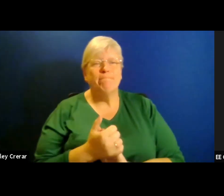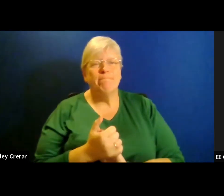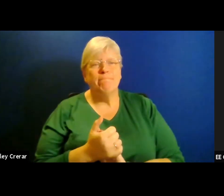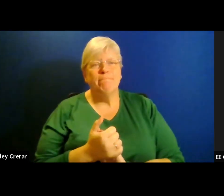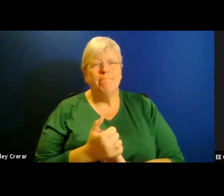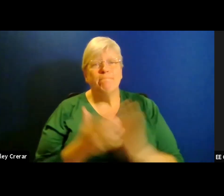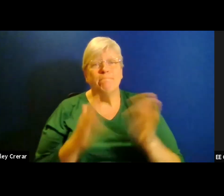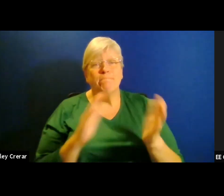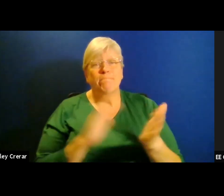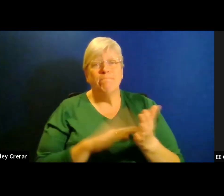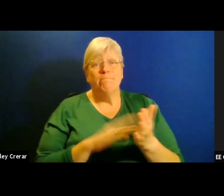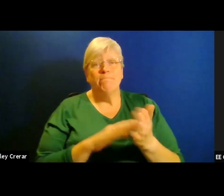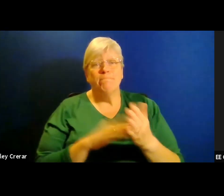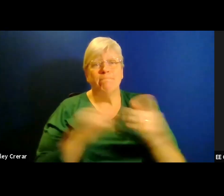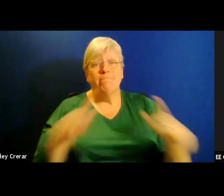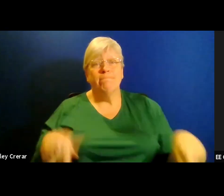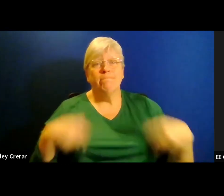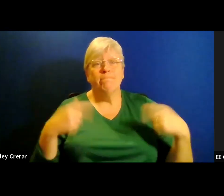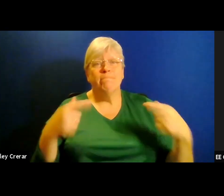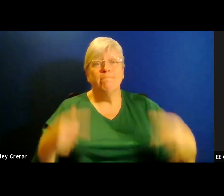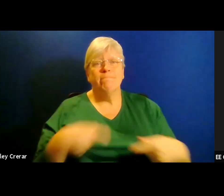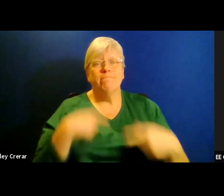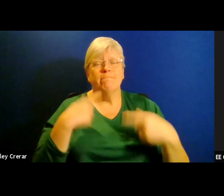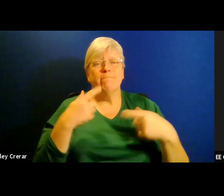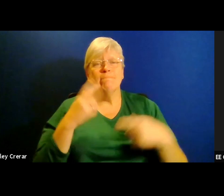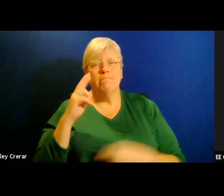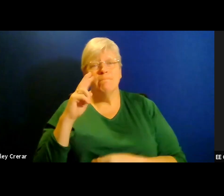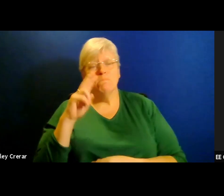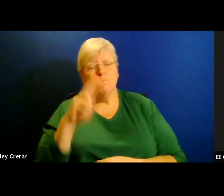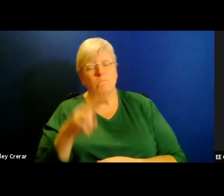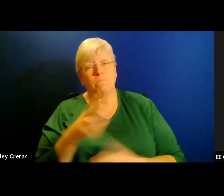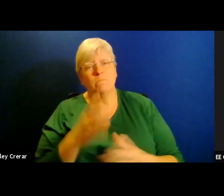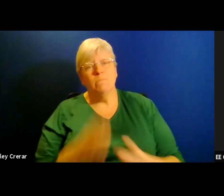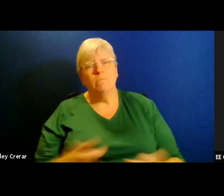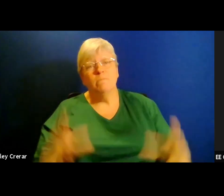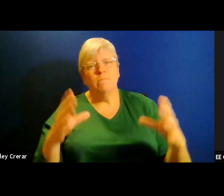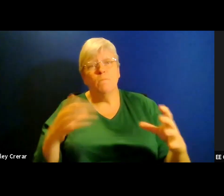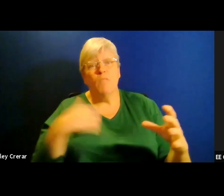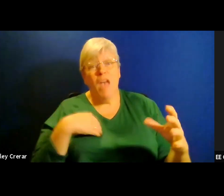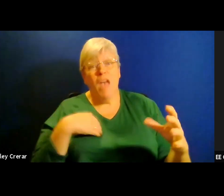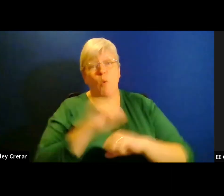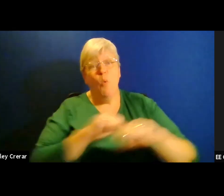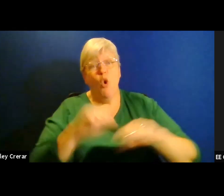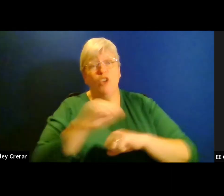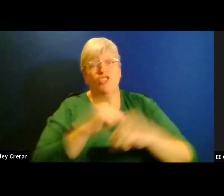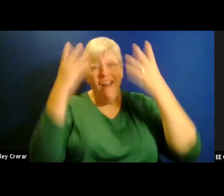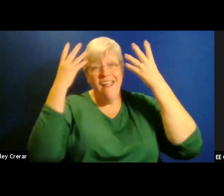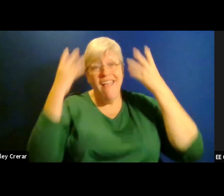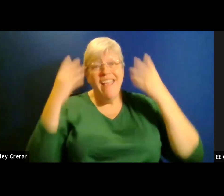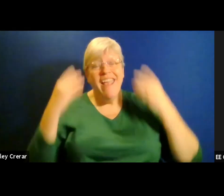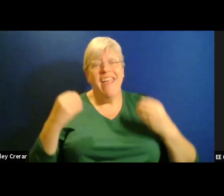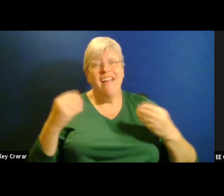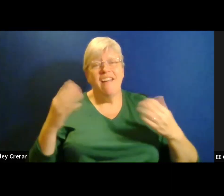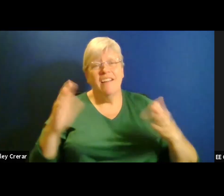My mother, in her wheelchair, leans over the apricot sink. I am washing her hair, handling her